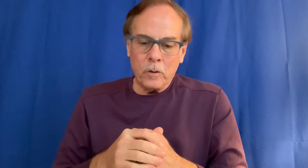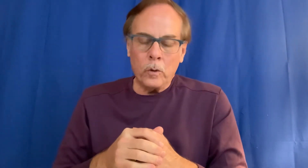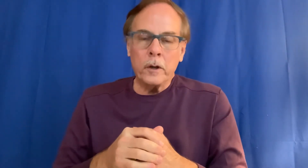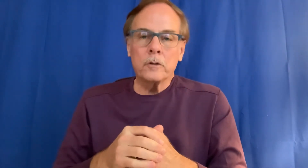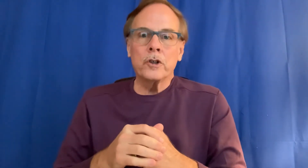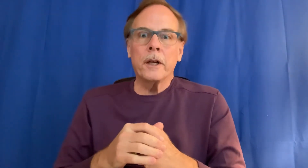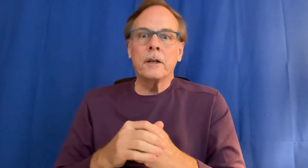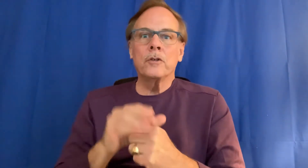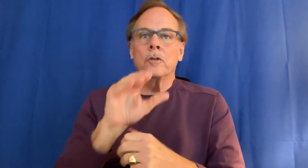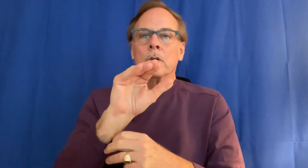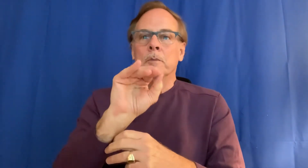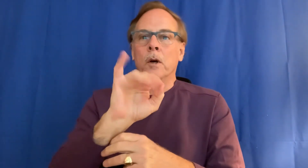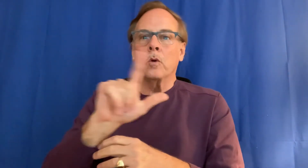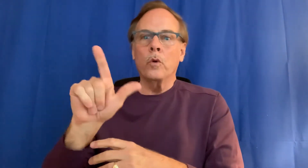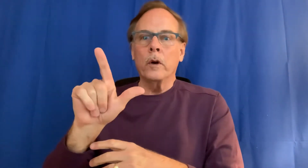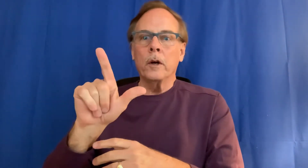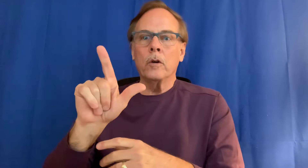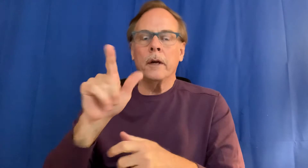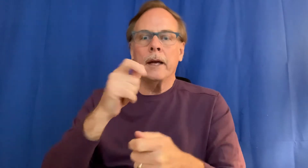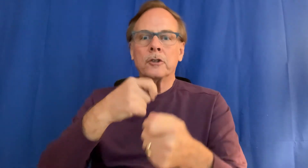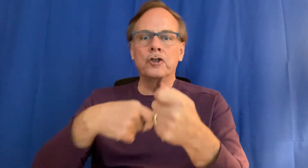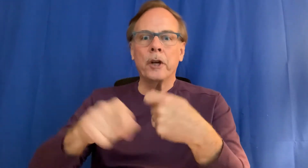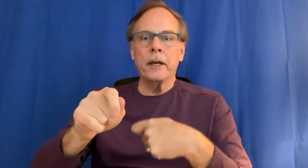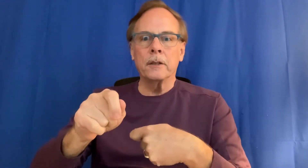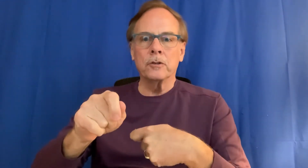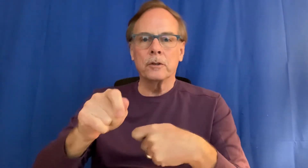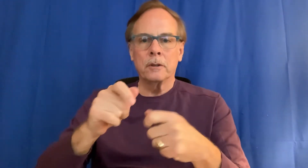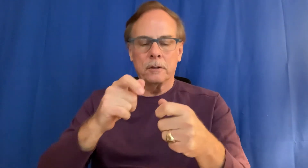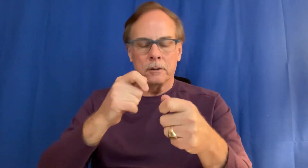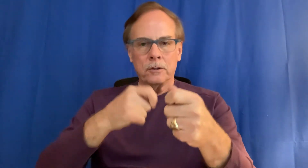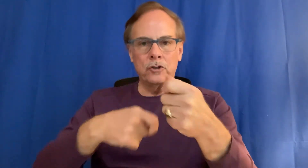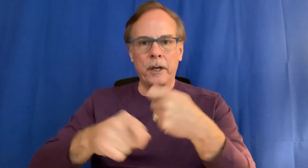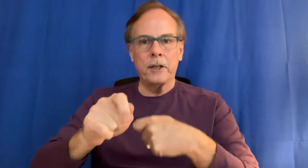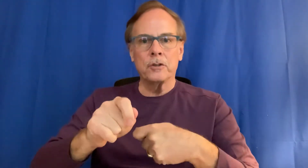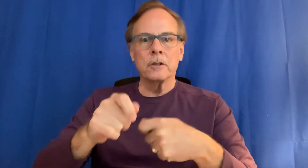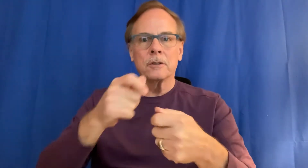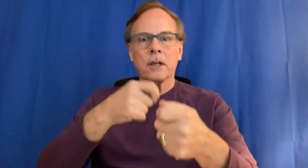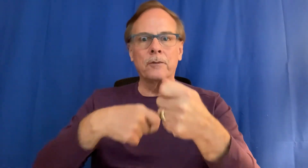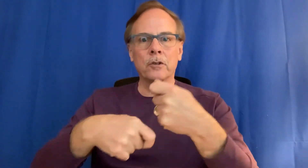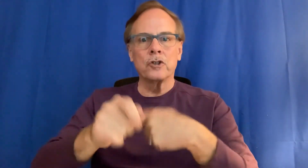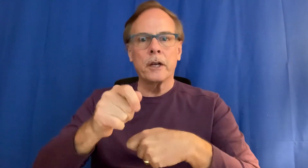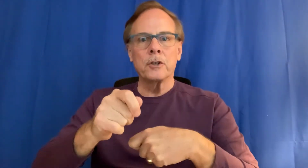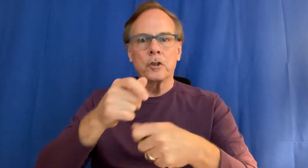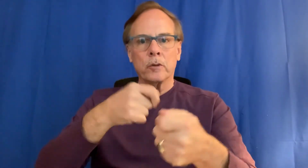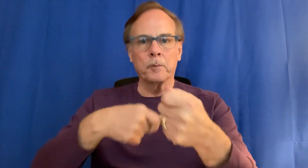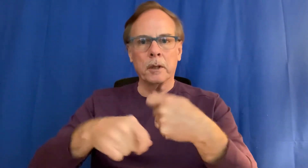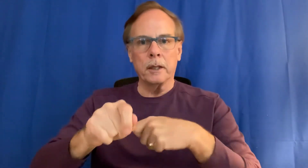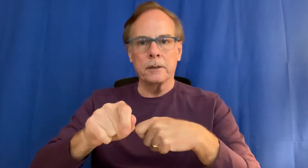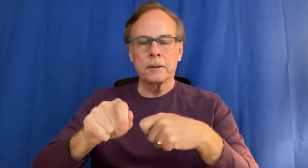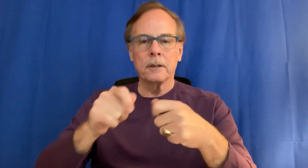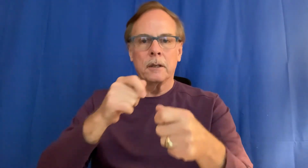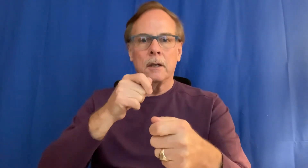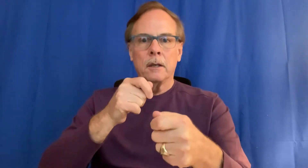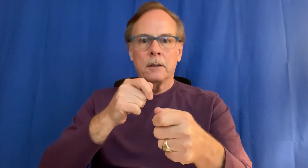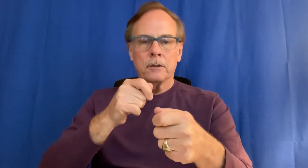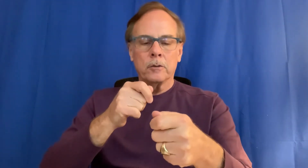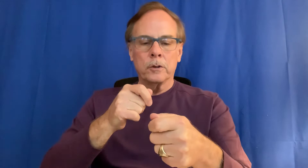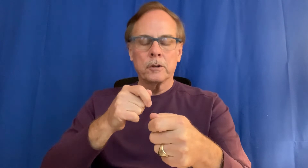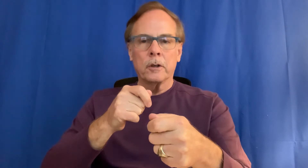Oil change, you would spell oil and change. Change is a sign for change or replace. So we start out